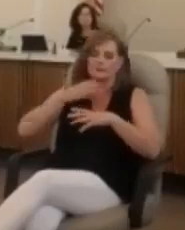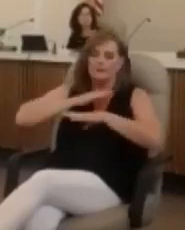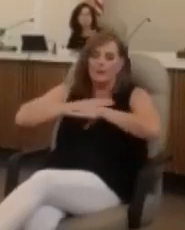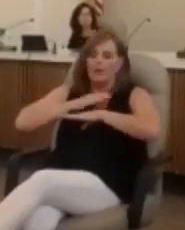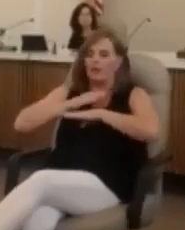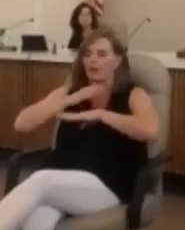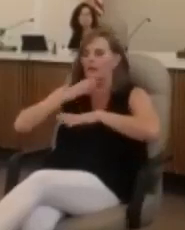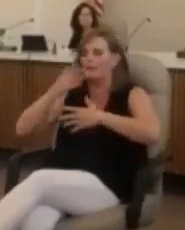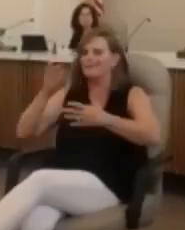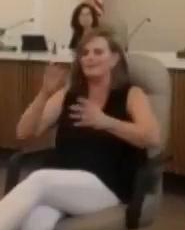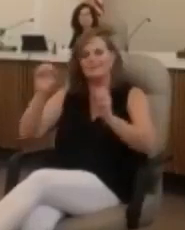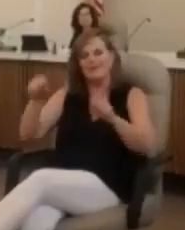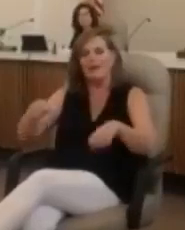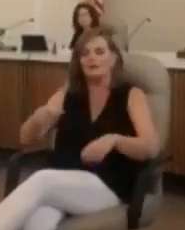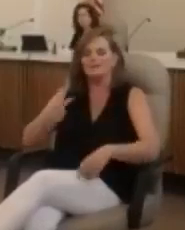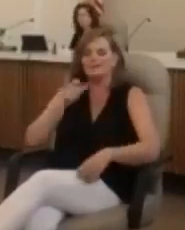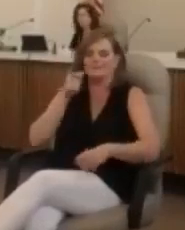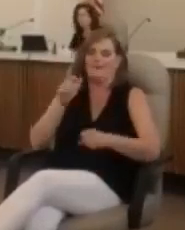would not be able to put structures out